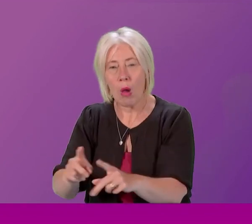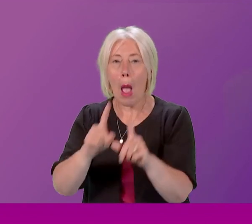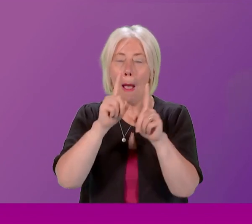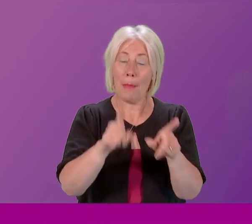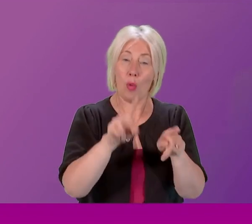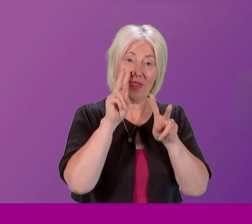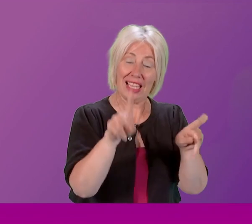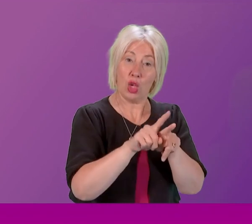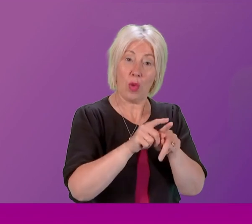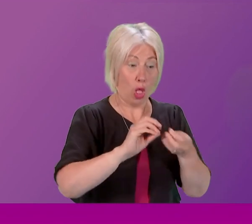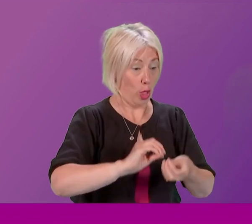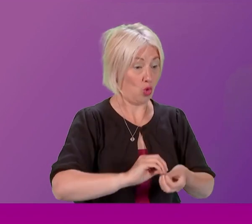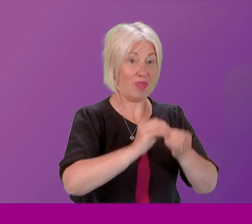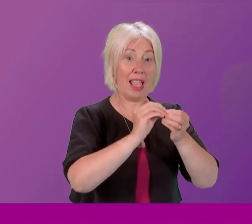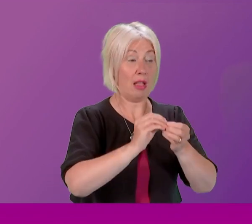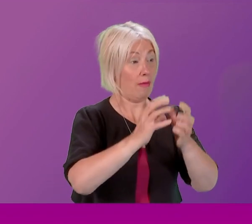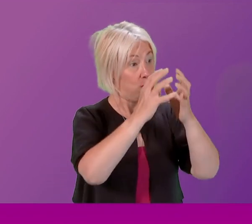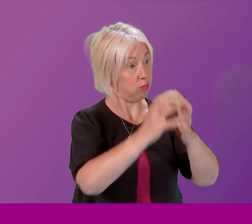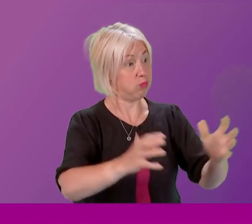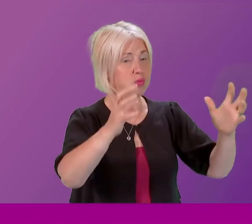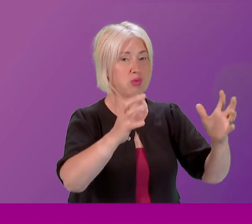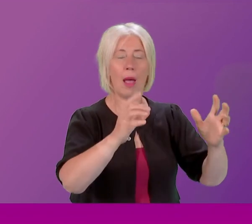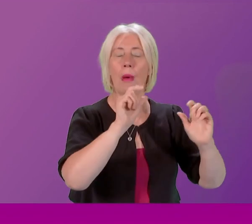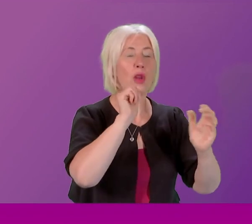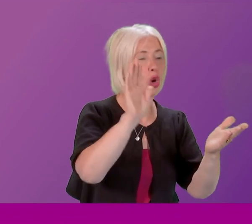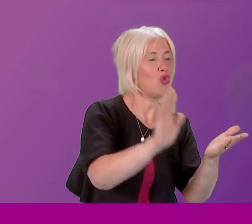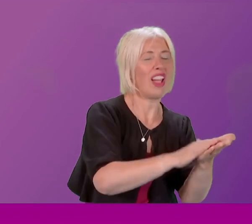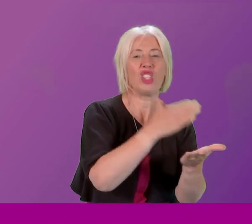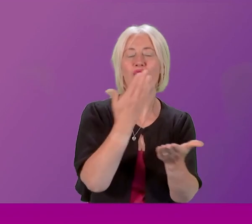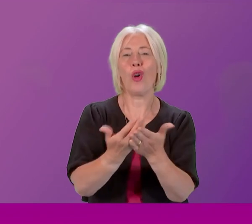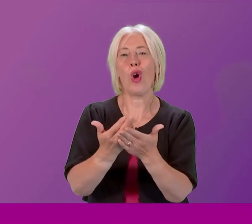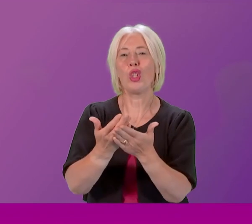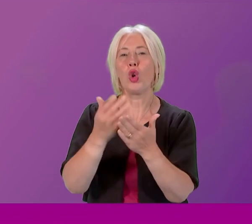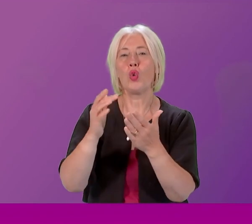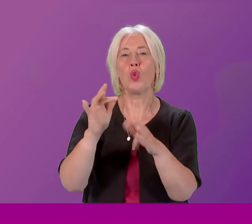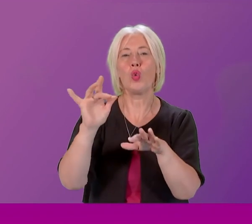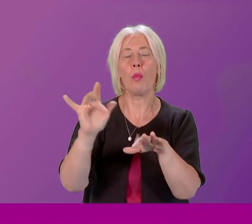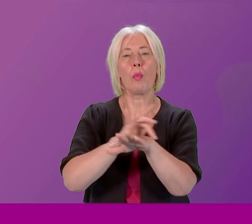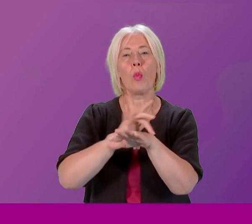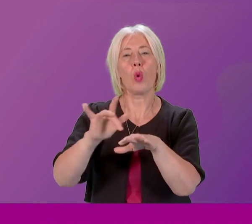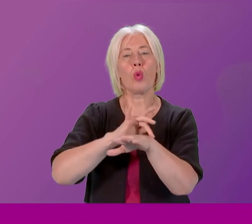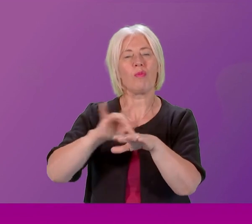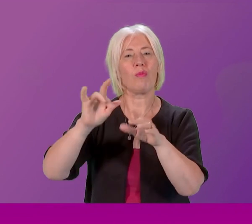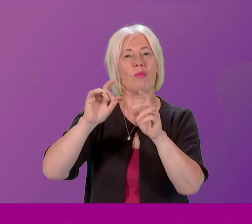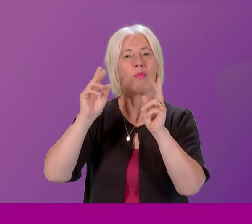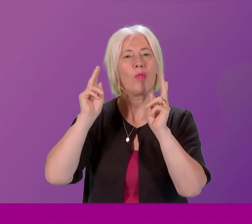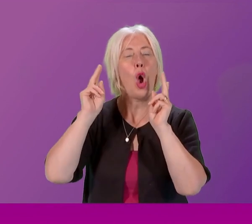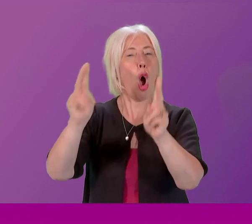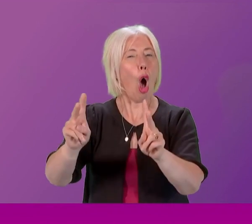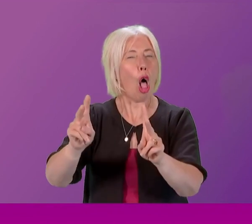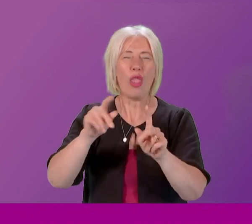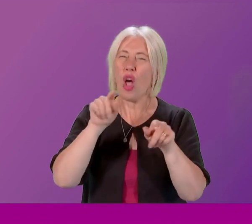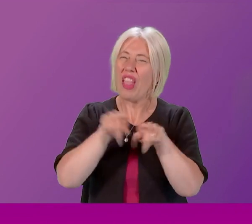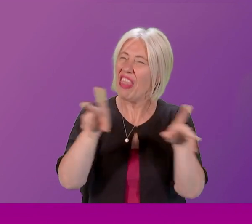creative streak that is happening, even if it's not being transferred to the concert hall, because it's not that type of thing that